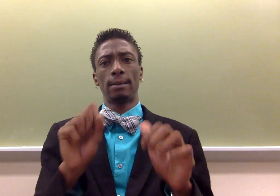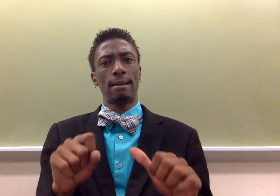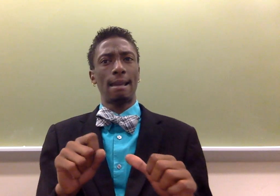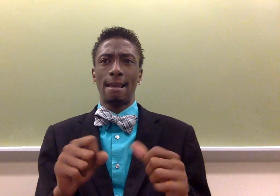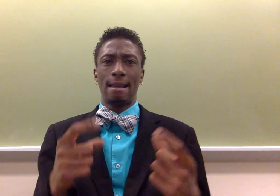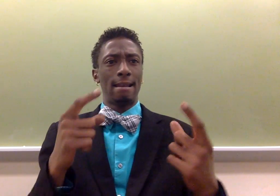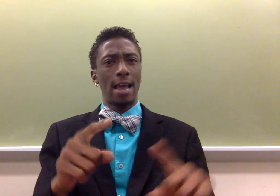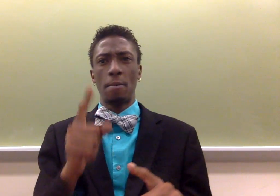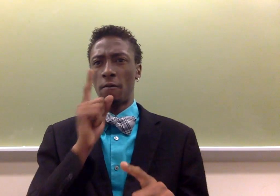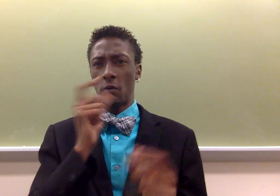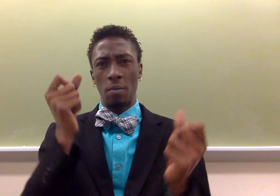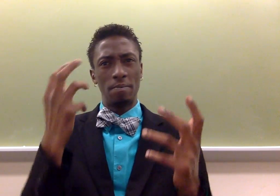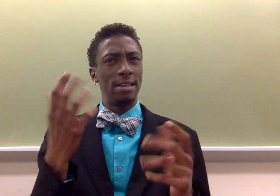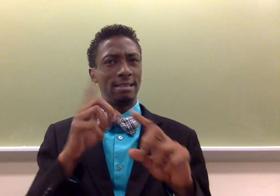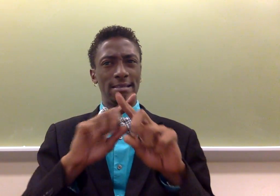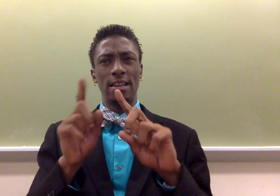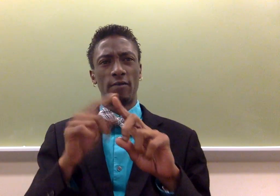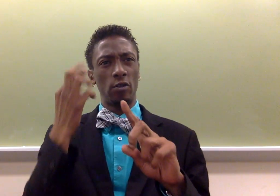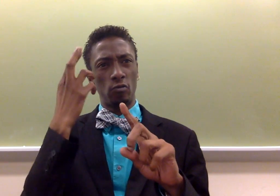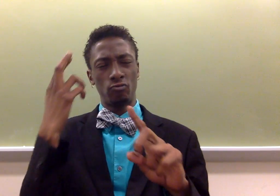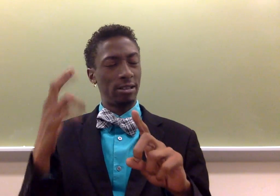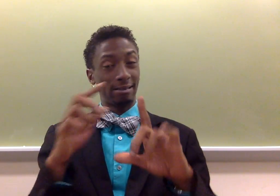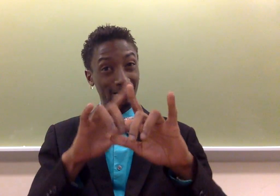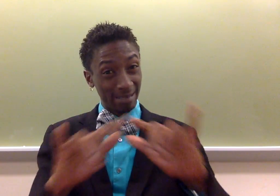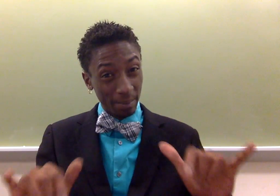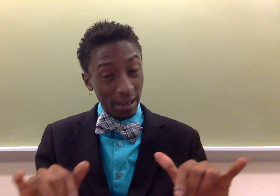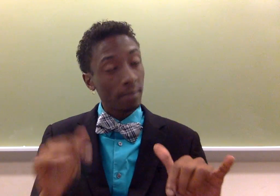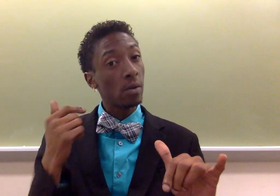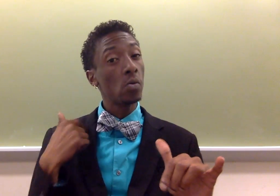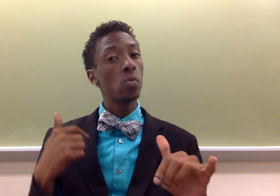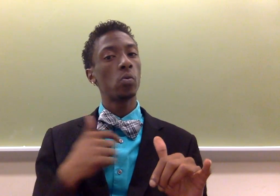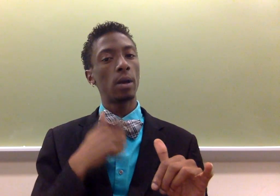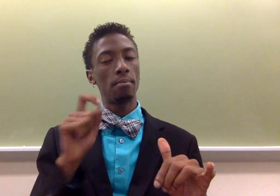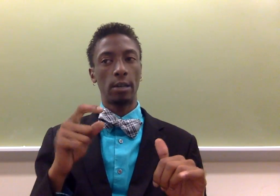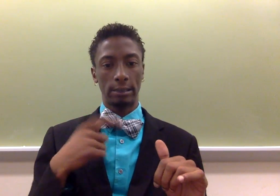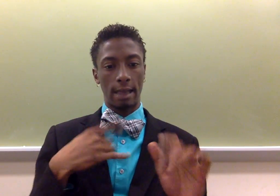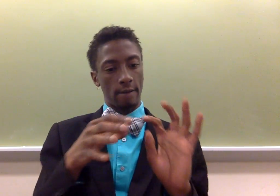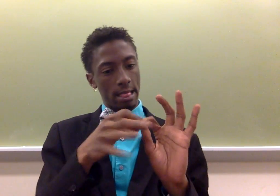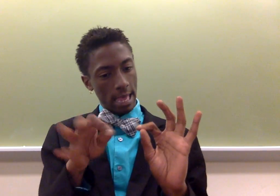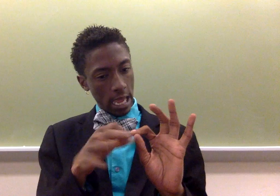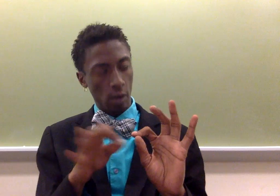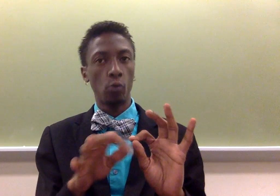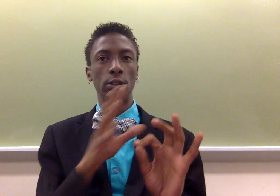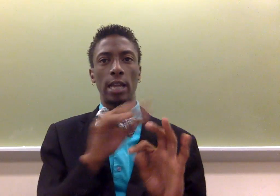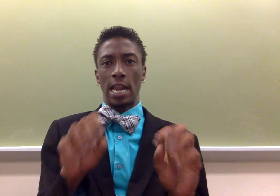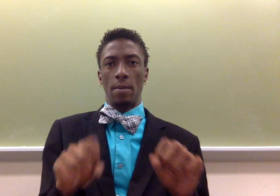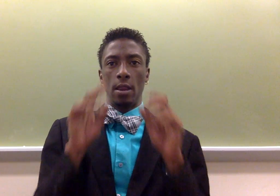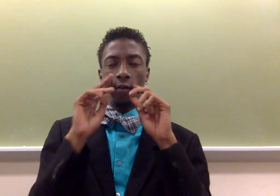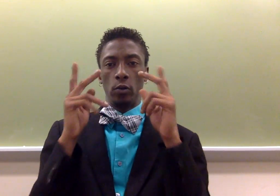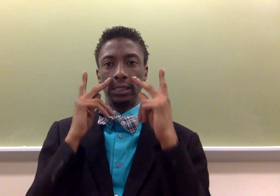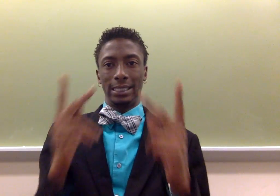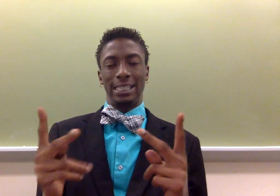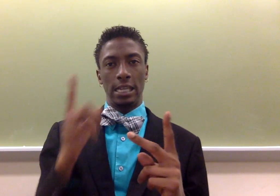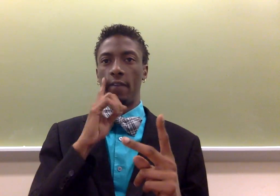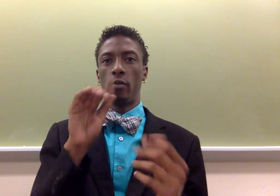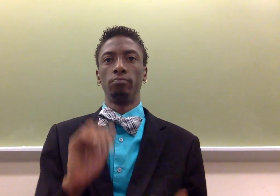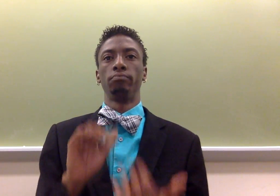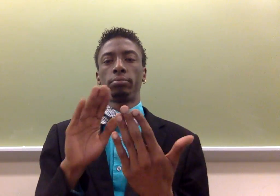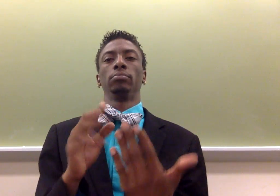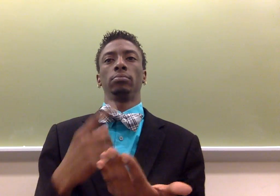several different factors at the same time. We need to have a language and ability to see it in order to address it. I